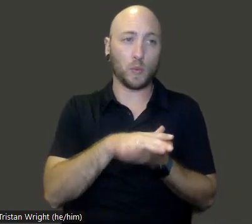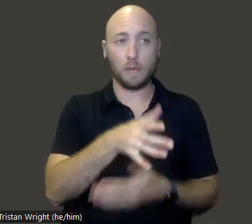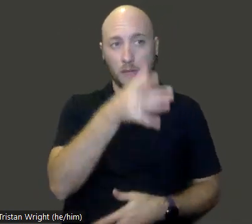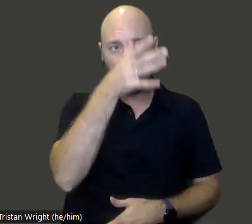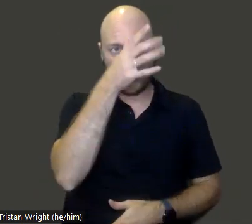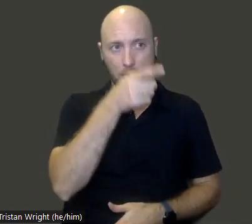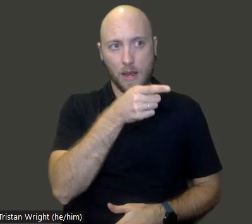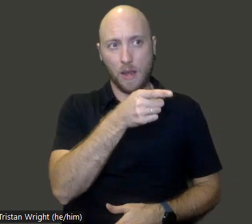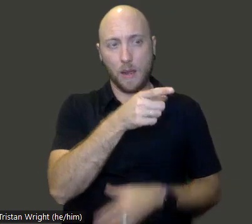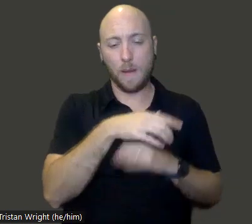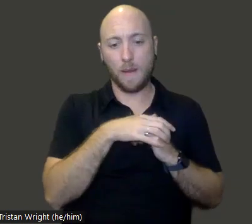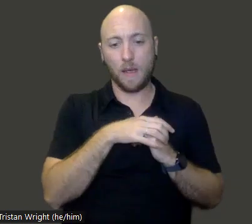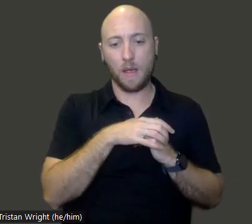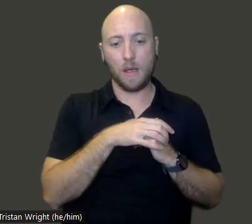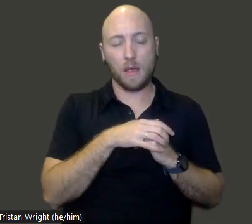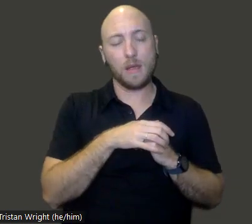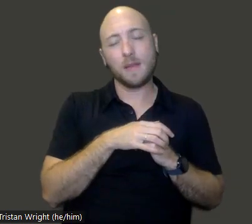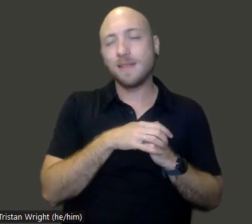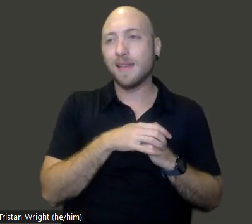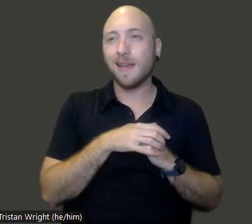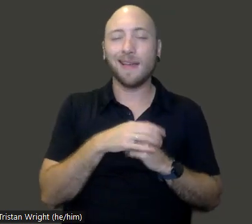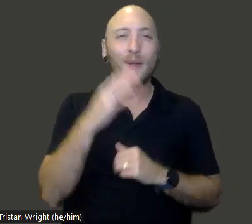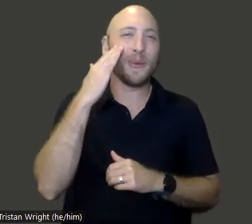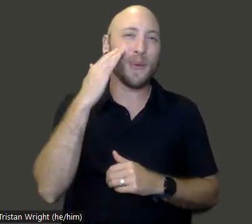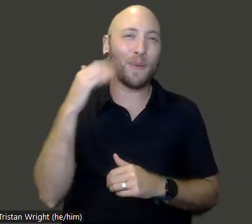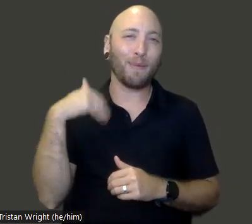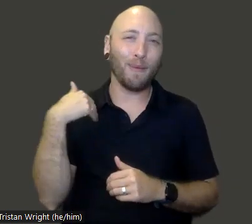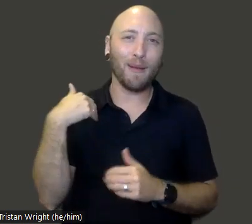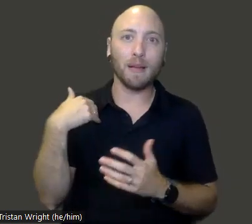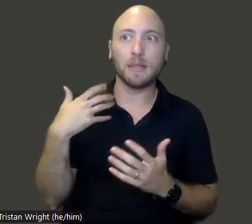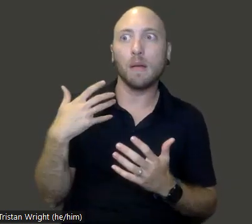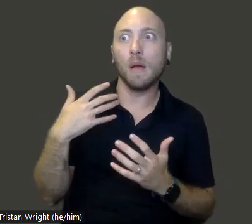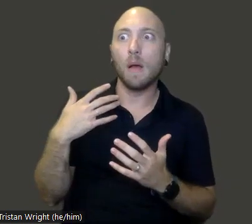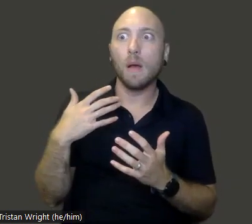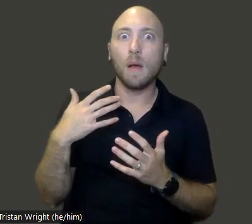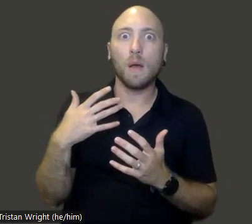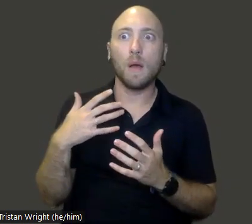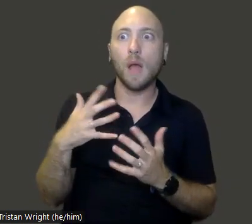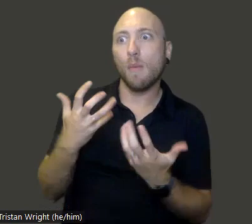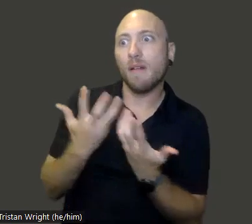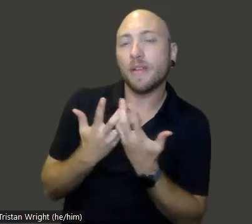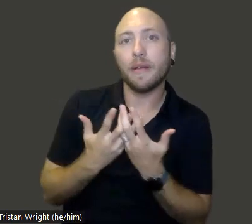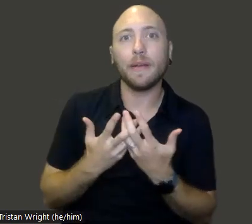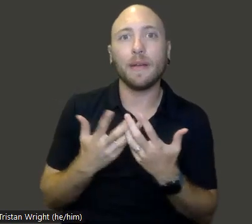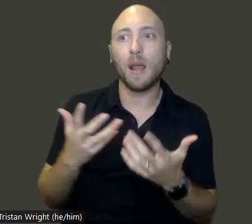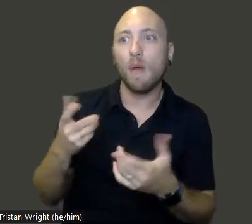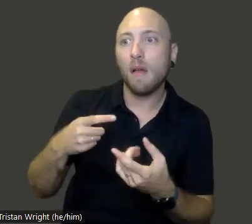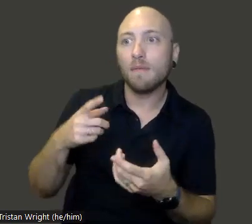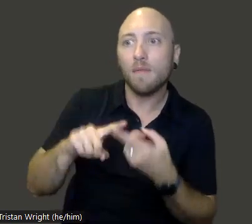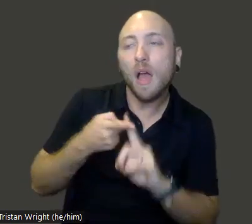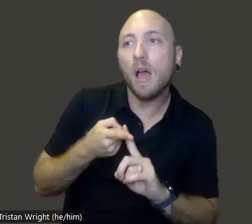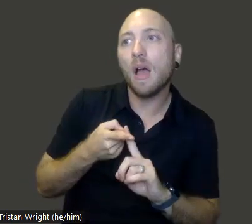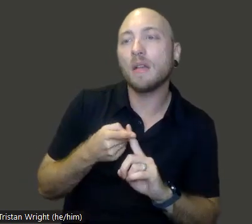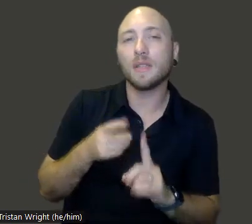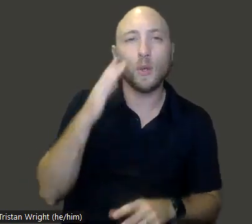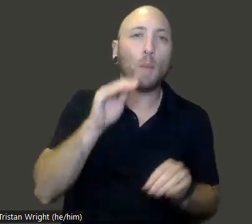like, I was so hyper concerned about what everybody thought about me, you know, whether I was going to be able to fit in, especially with moving all the time.